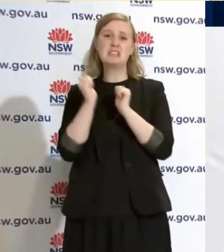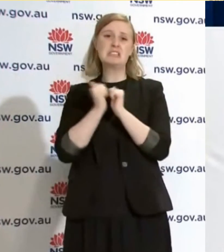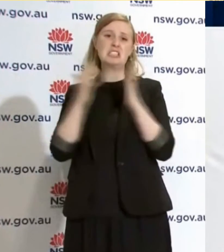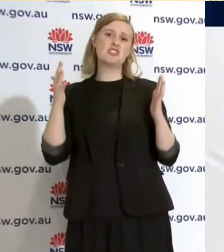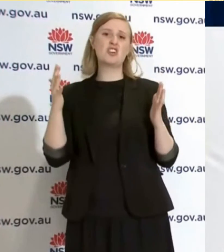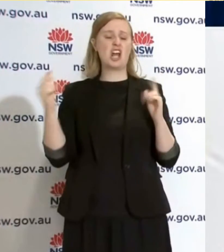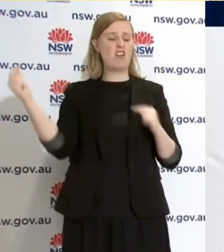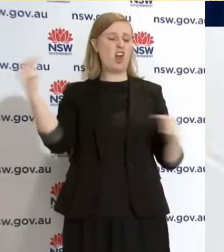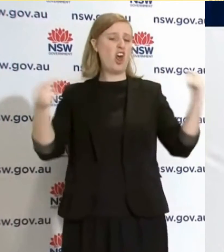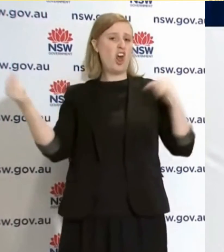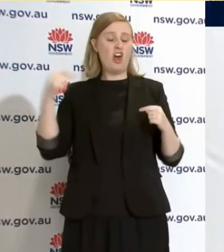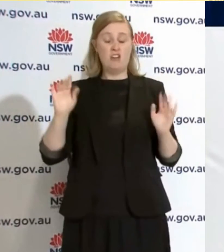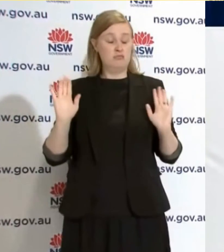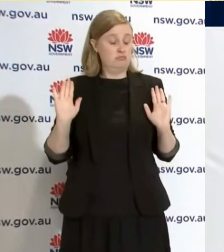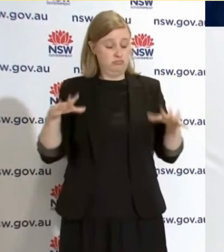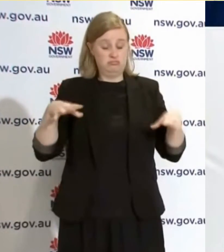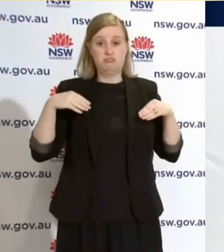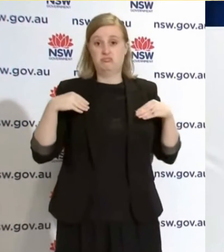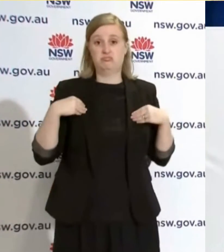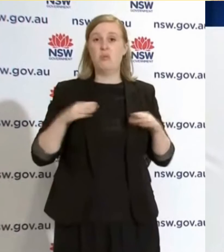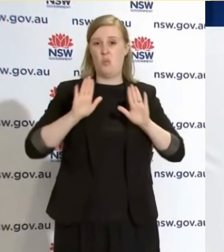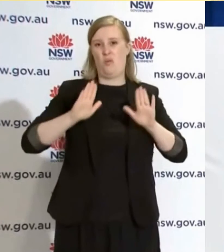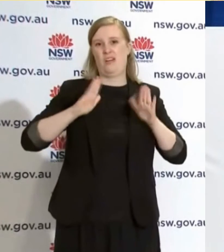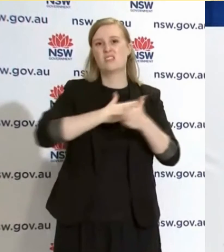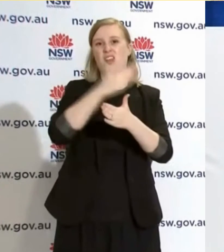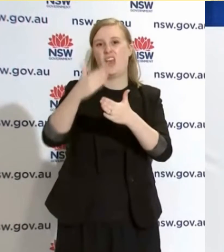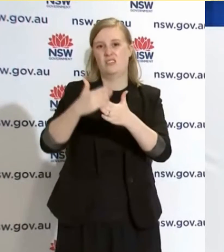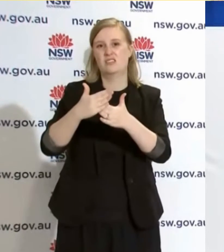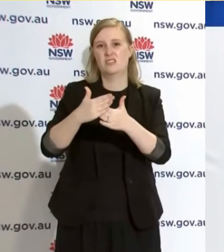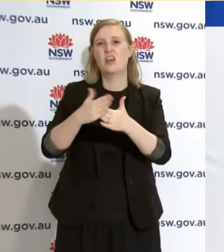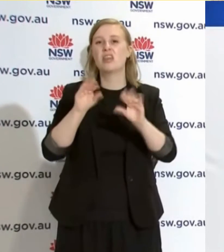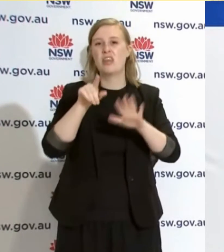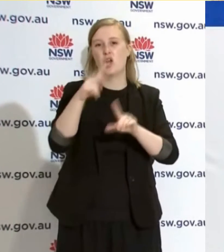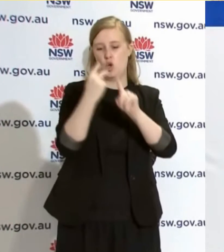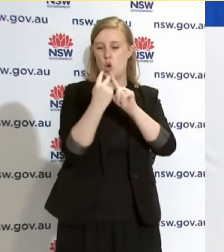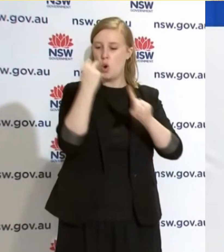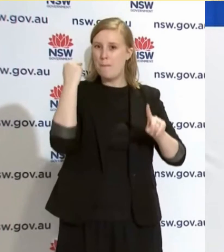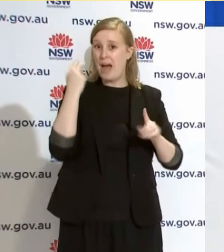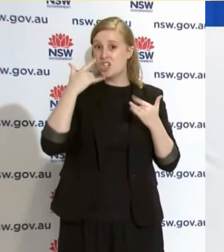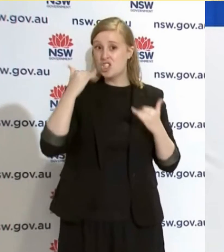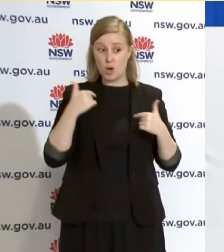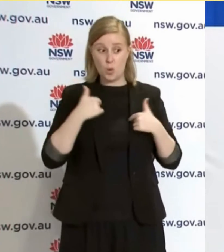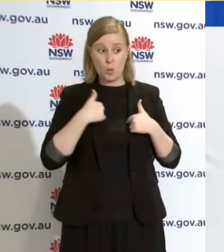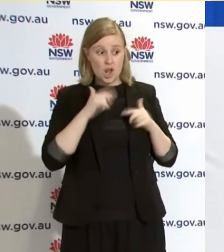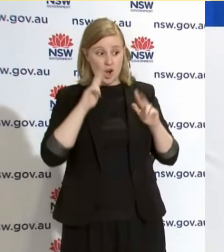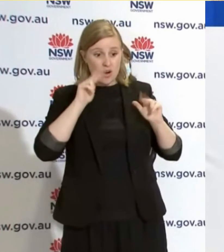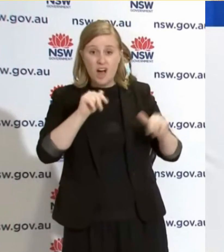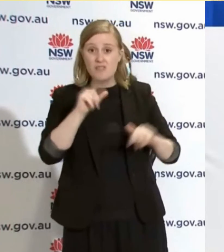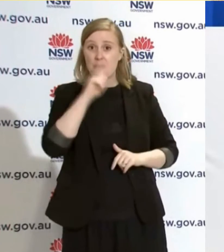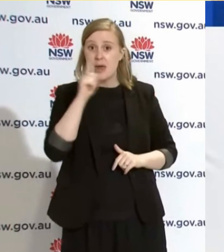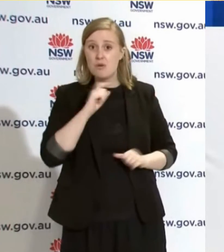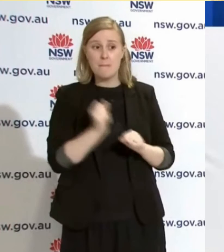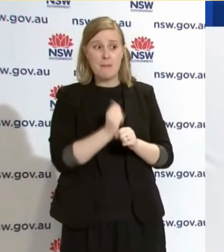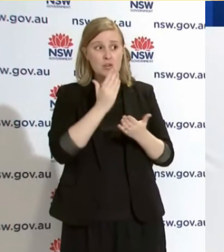us at the end of this process and look back and say, did we do our best at every stage to keep the community safe but also offer